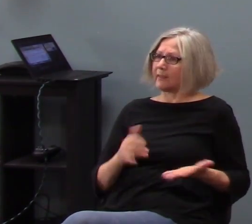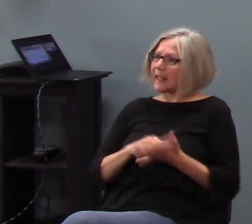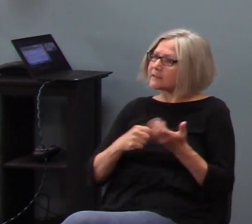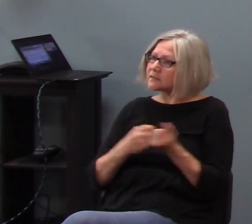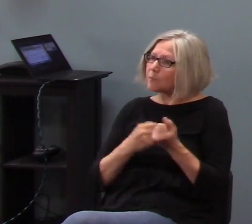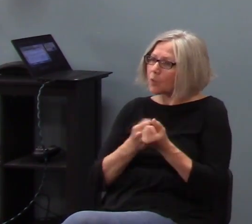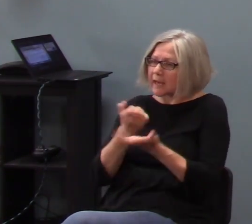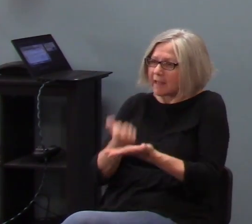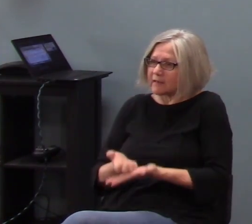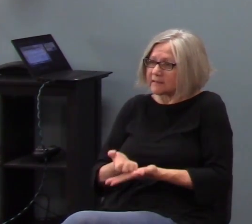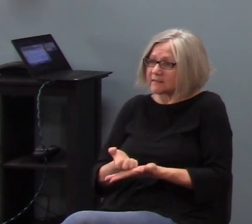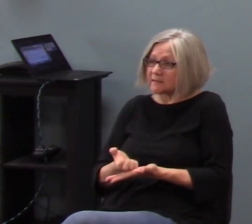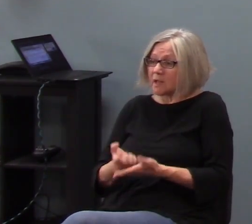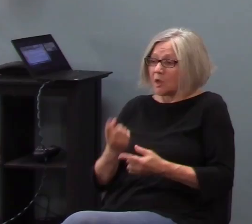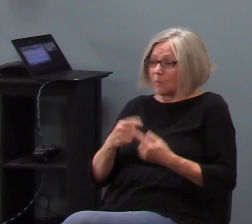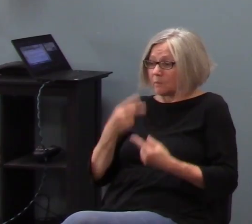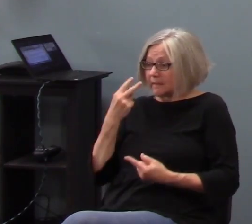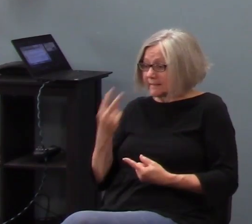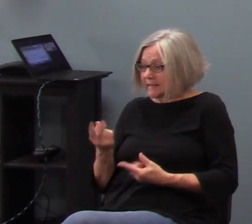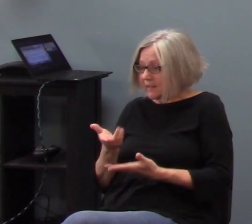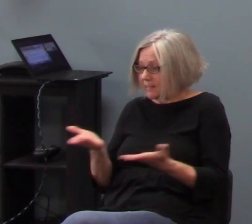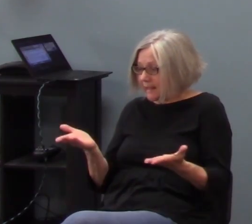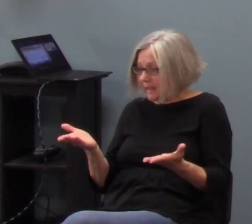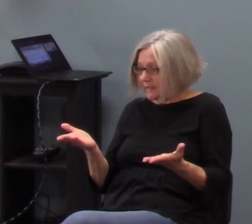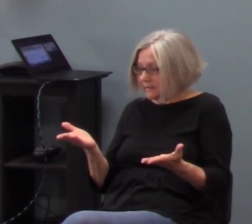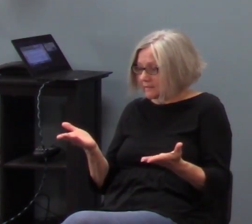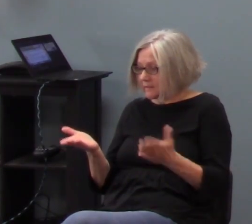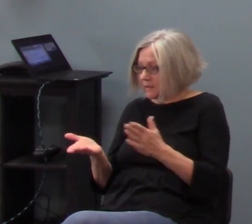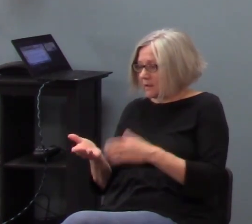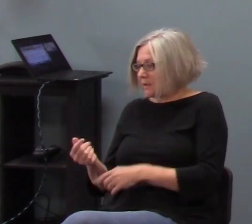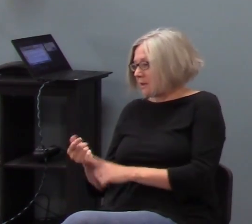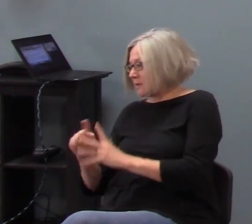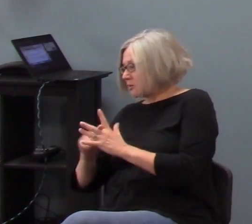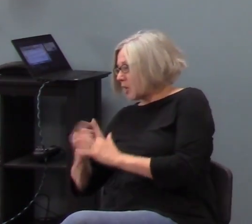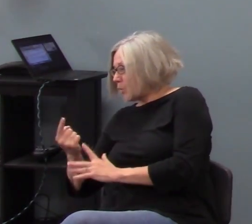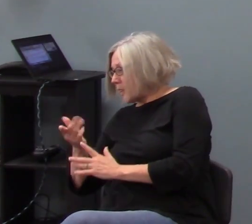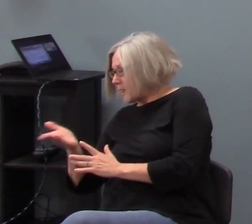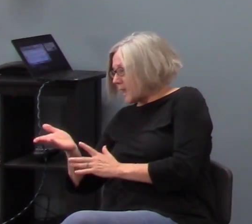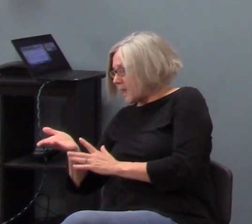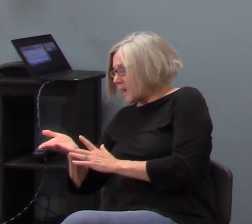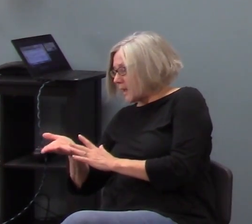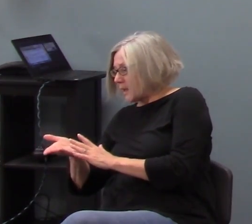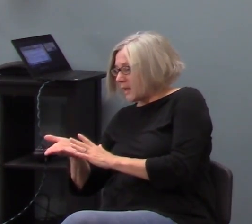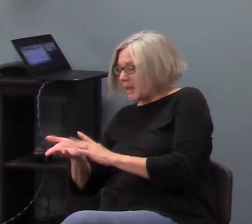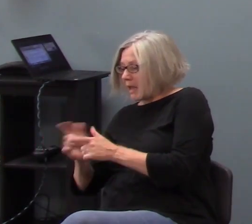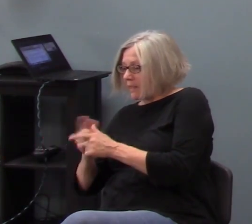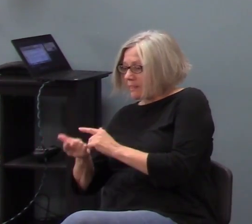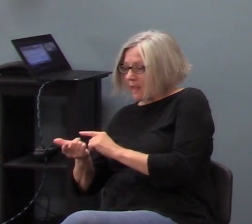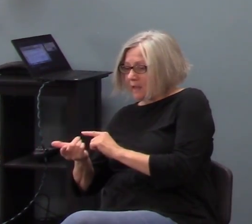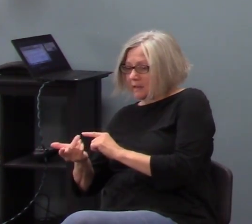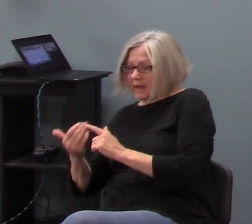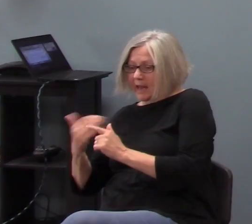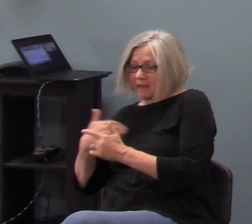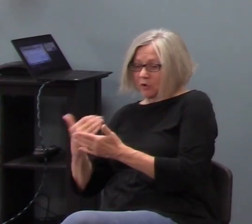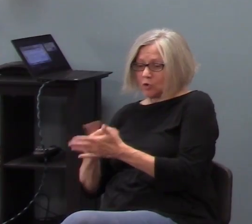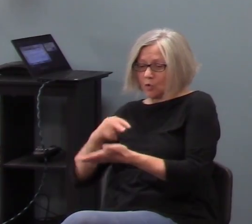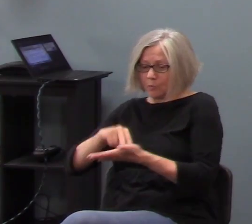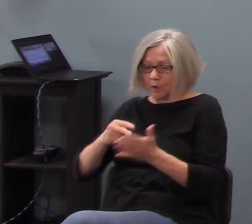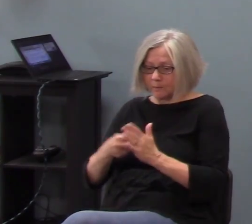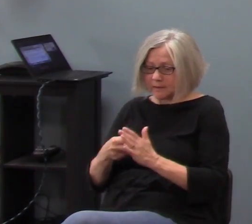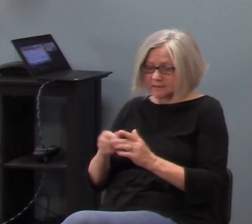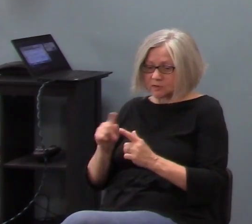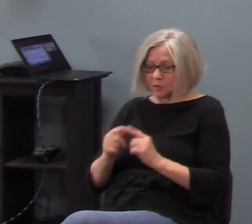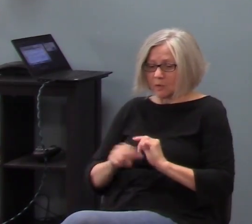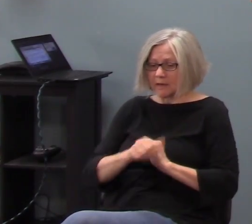of it. When we see things being repurposed from one thing to another and being put together like that. I'm sure you probably use different